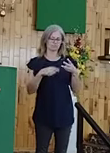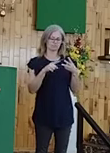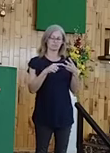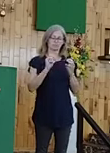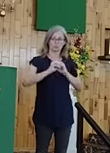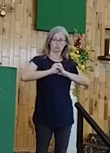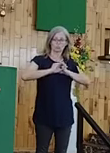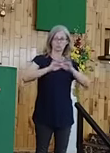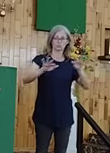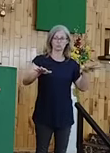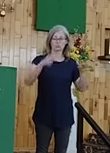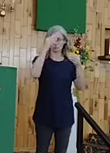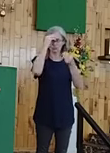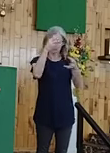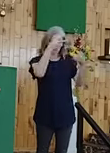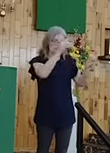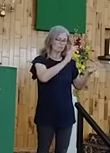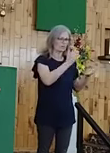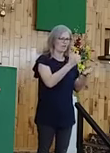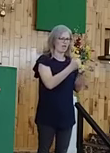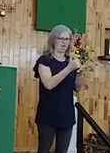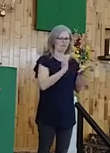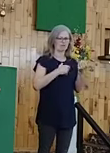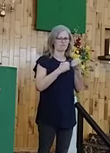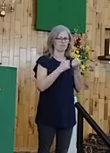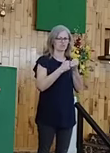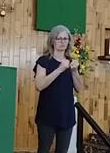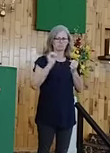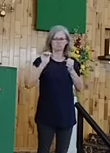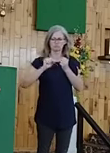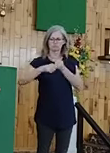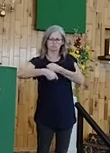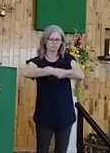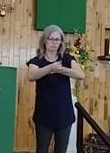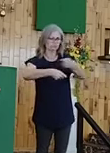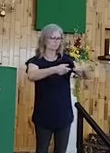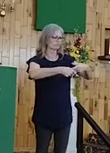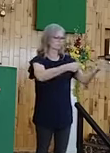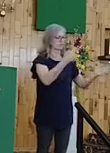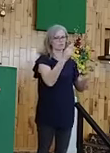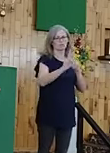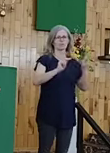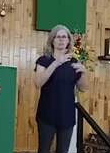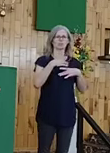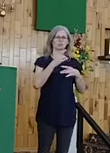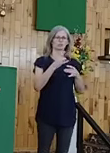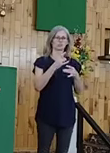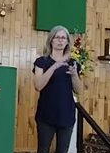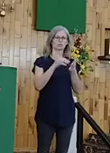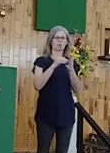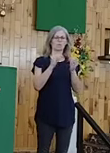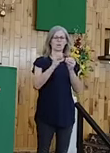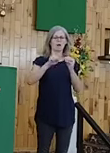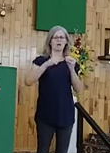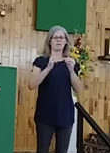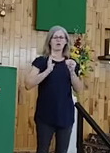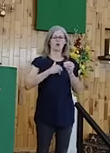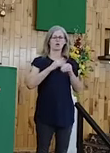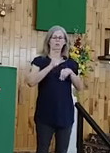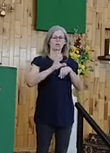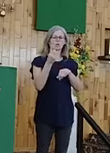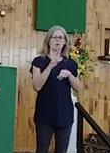Help us distribute our flyer to those interested in learning more about our chapel or share our Mass through social